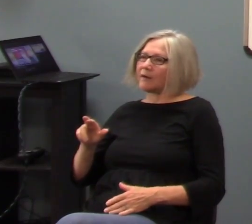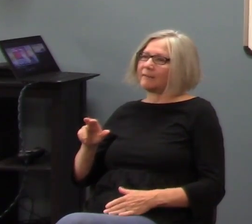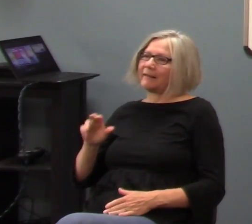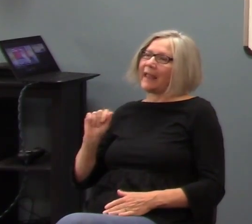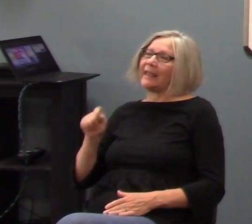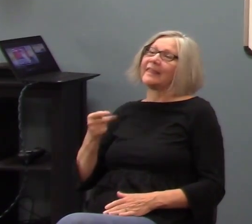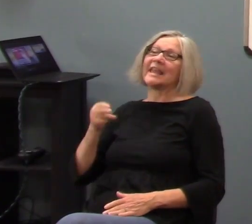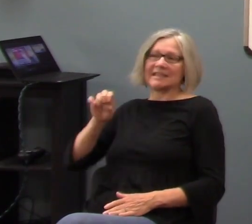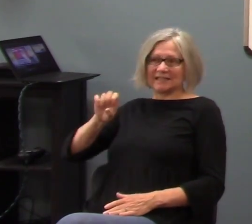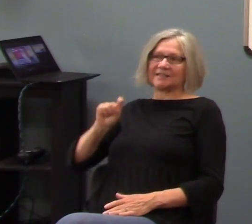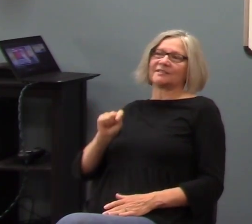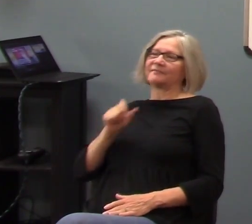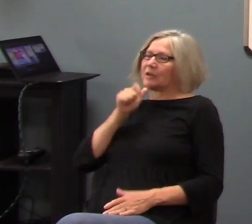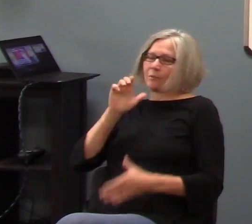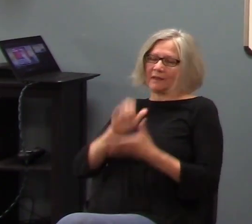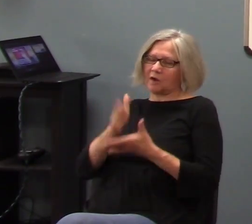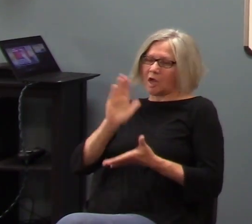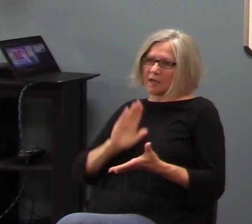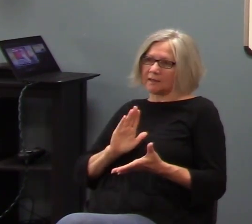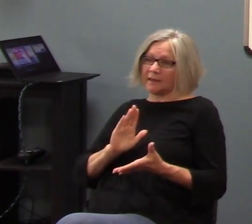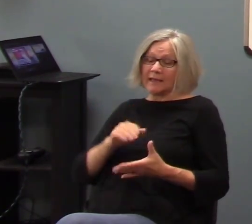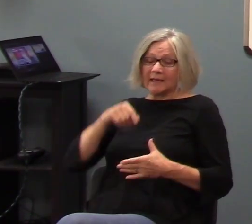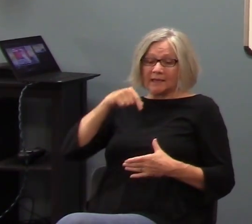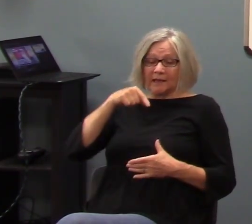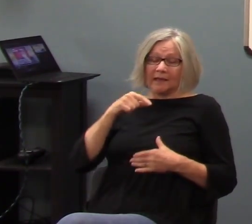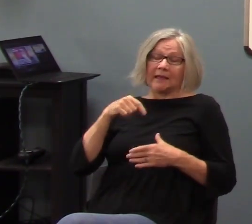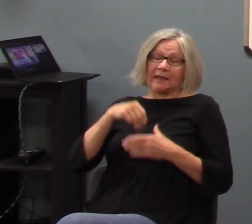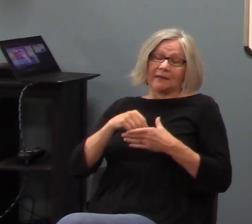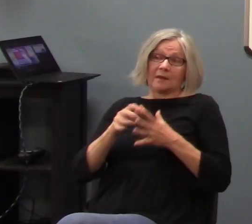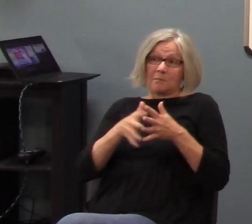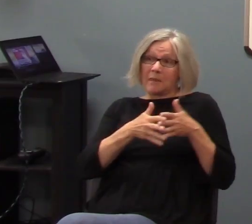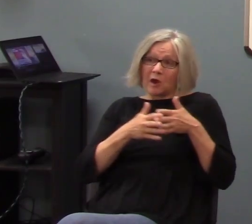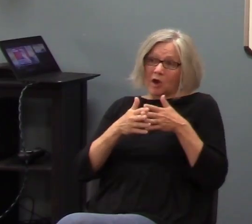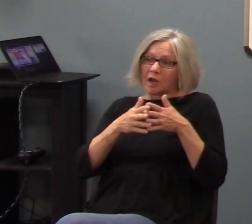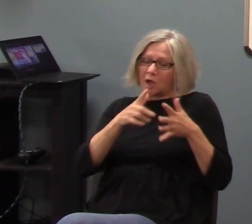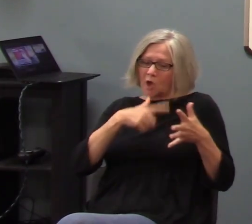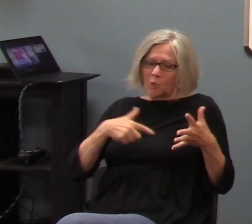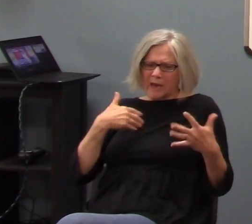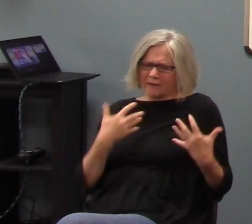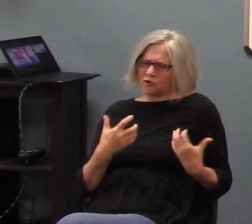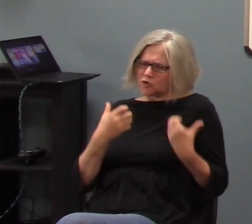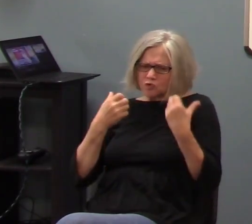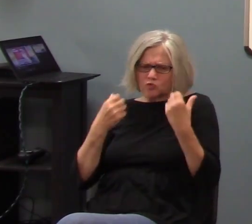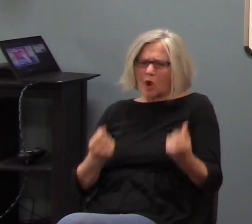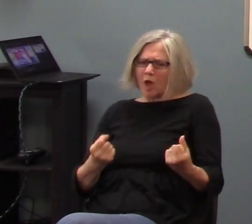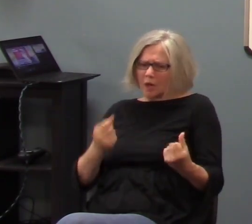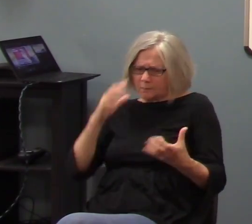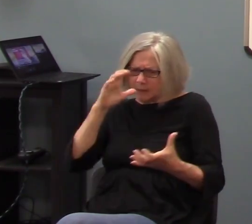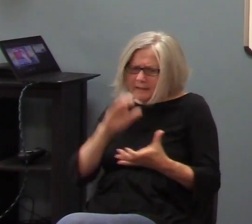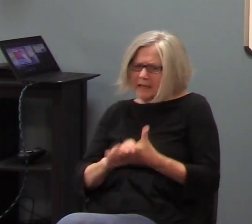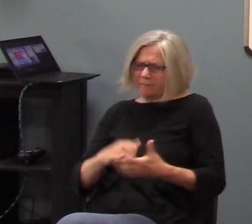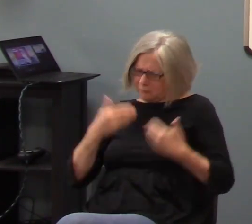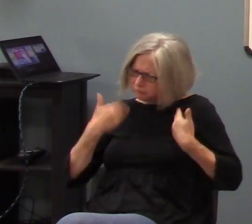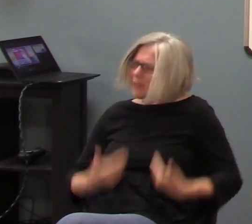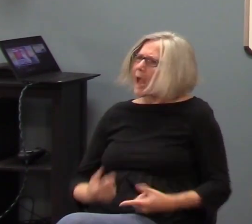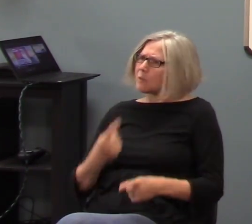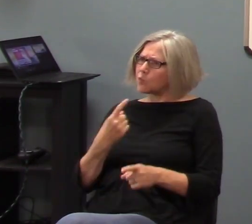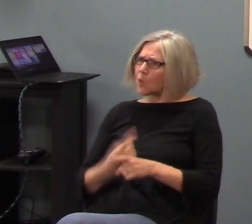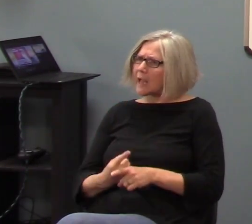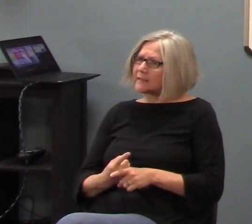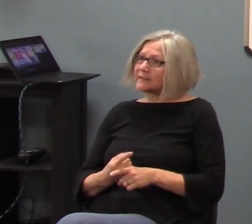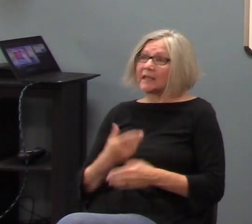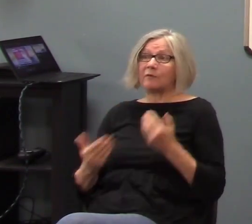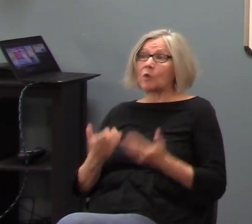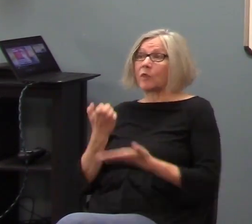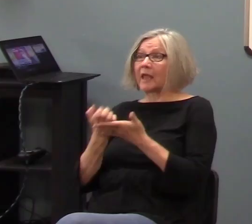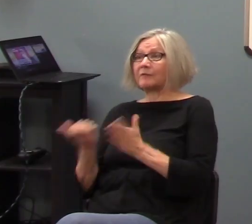see in our country is a very strong desire to be right. It's in our American DNA. Even when the evidence contradicts it, we're unable to